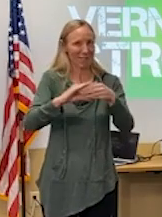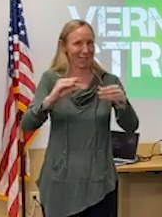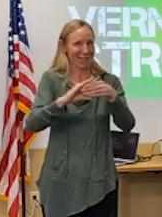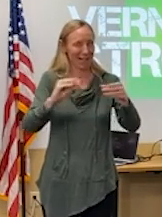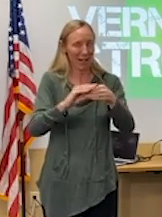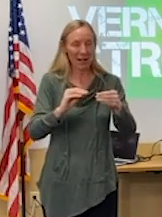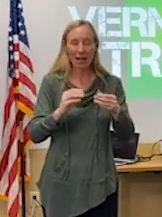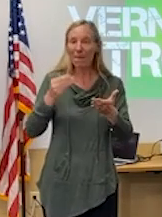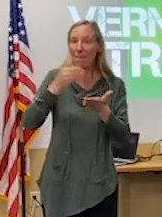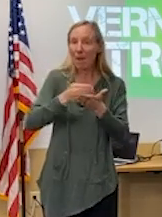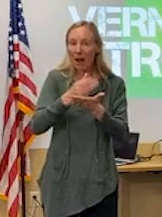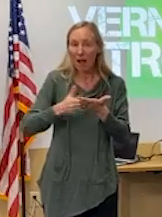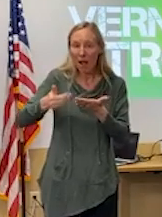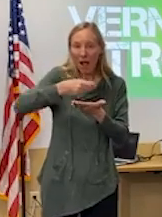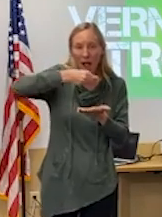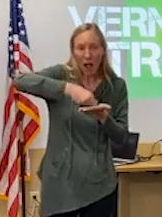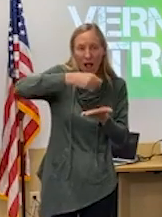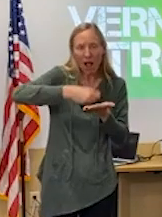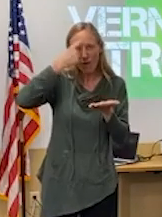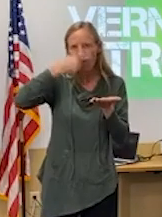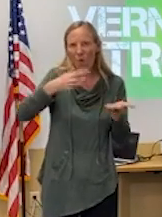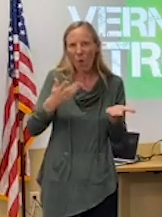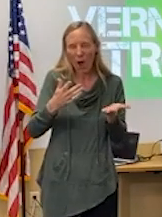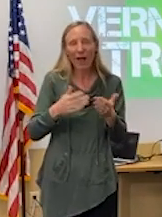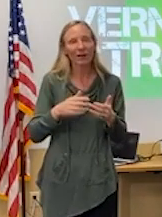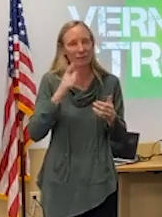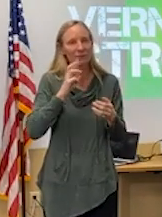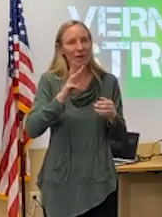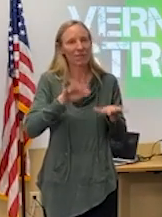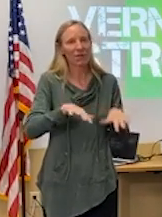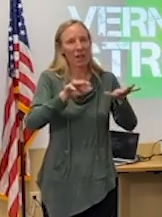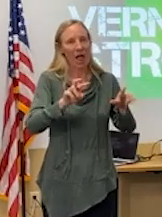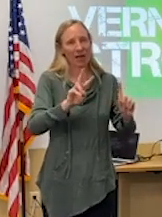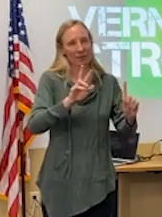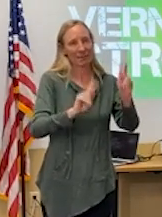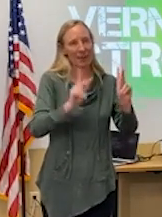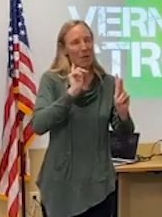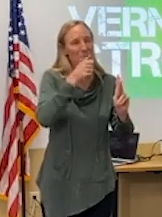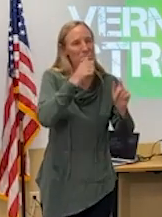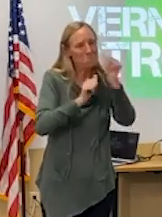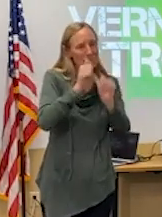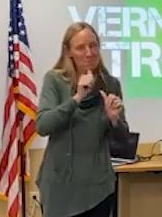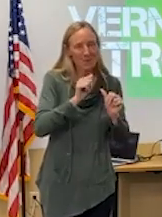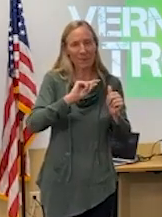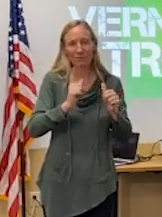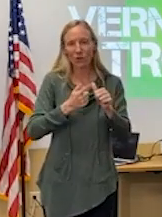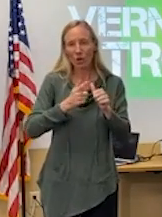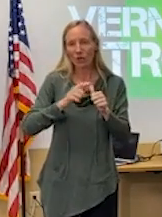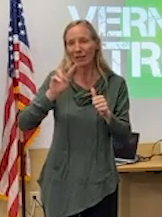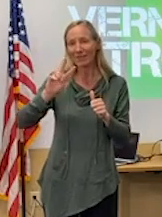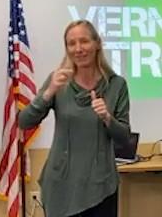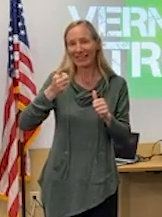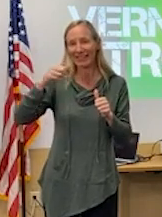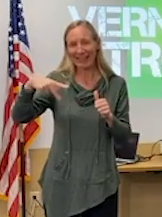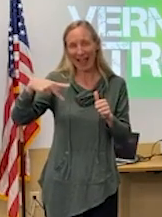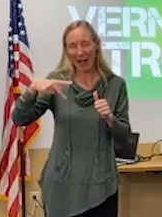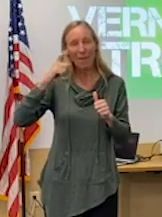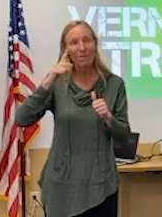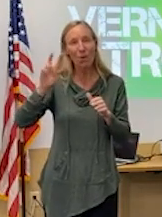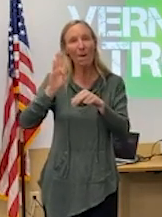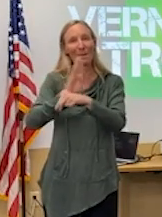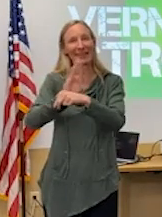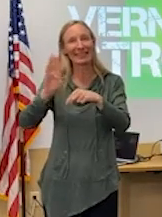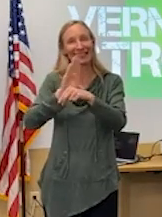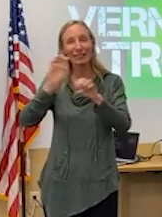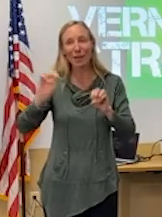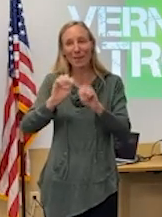flood victims. Half of the money will be directed to BGAP, our Business Emergency Gap Assistance